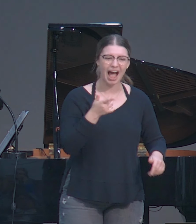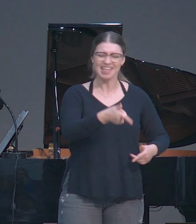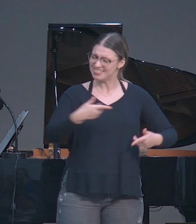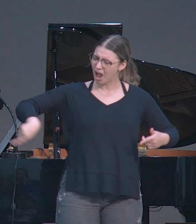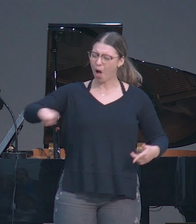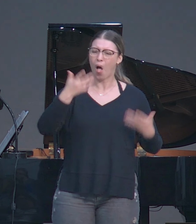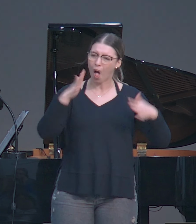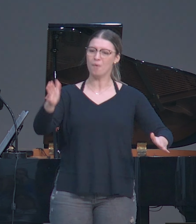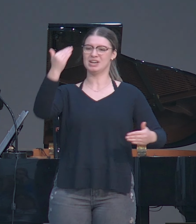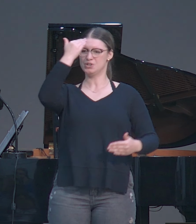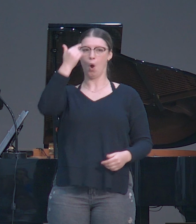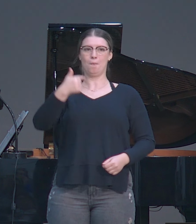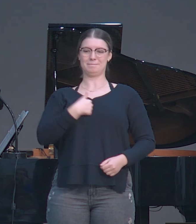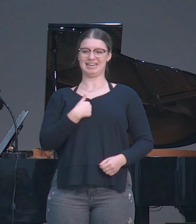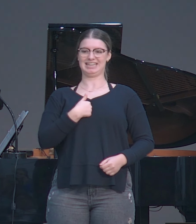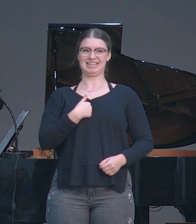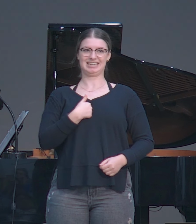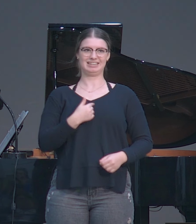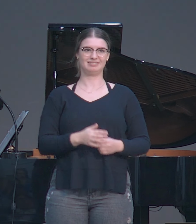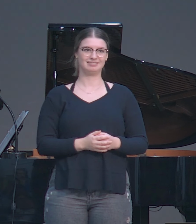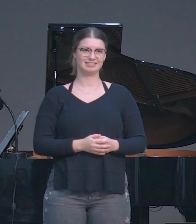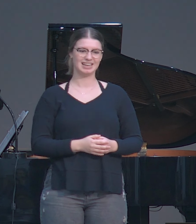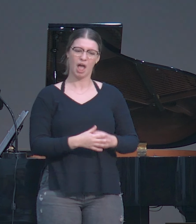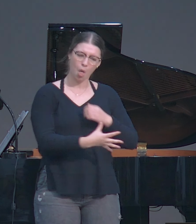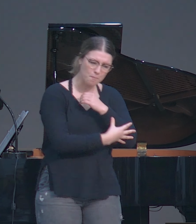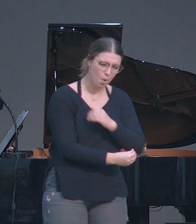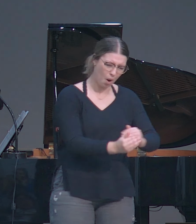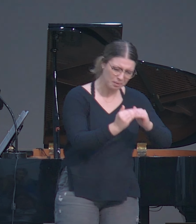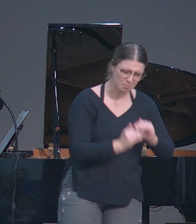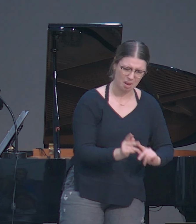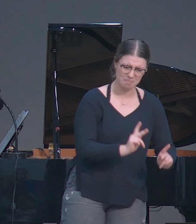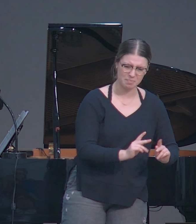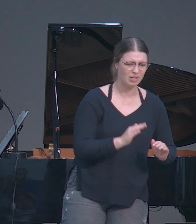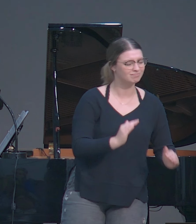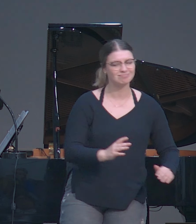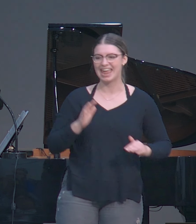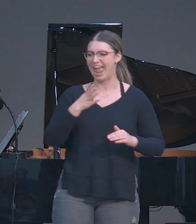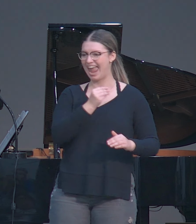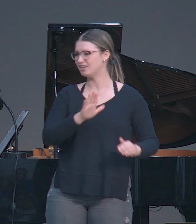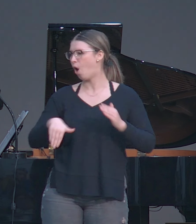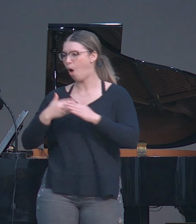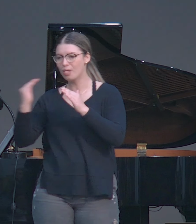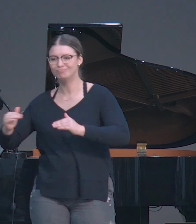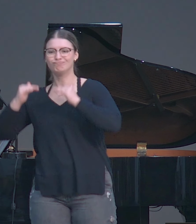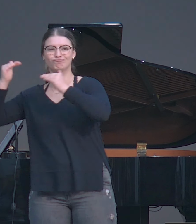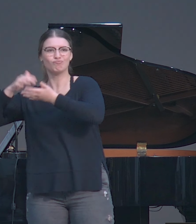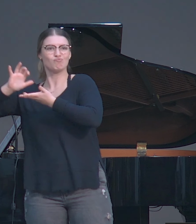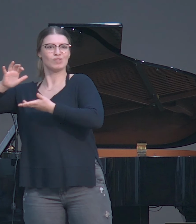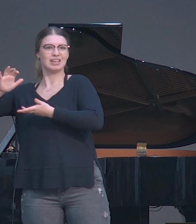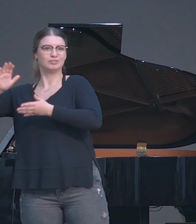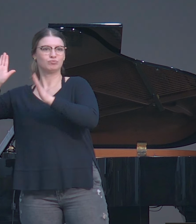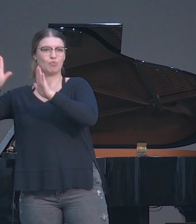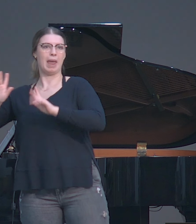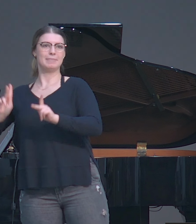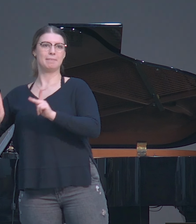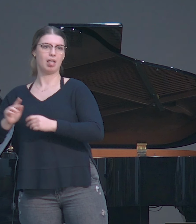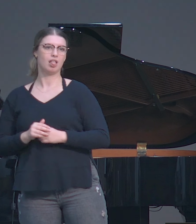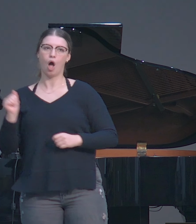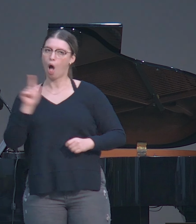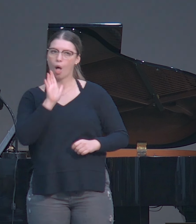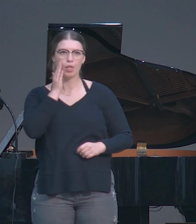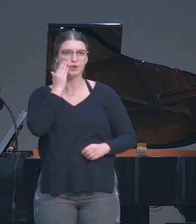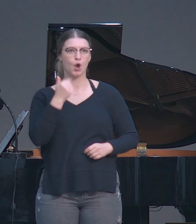know me, from the least of them to the greatest, declares the Lord. For I will